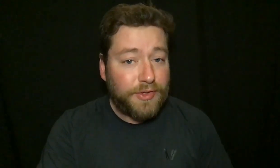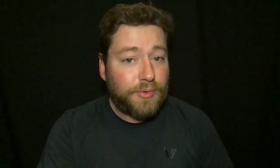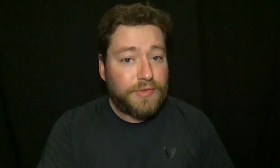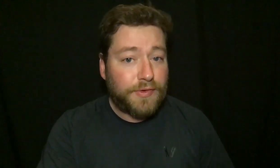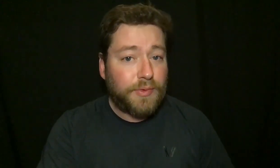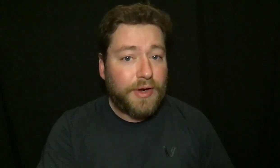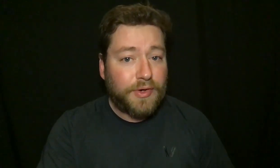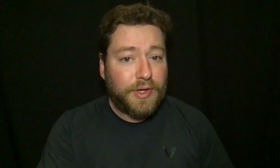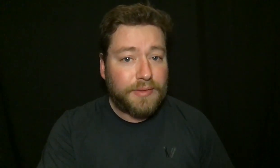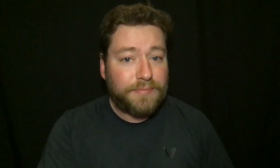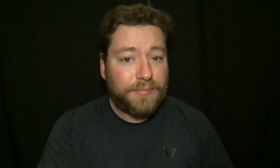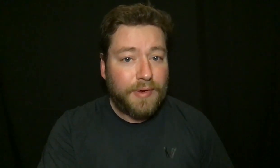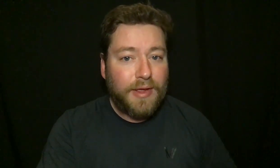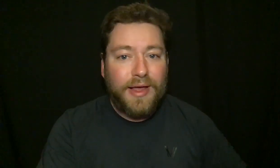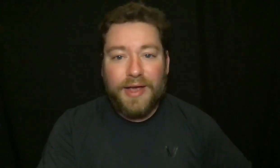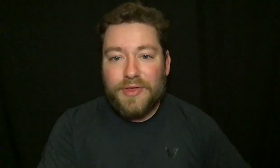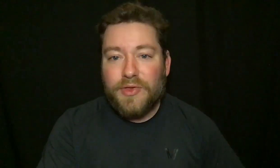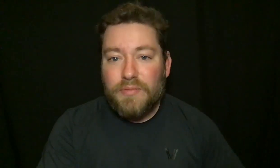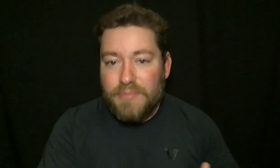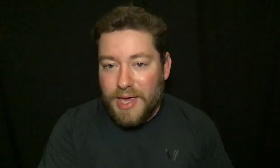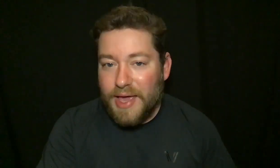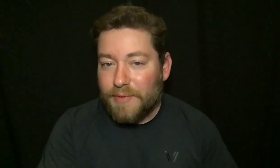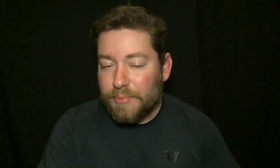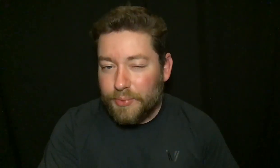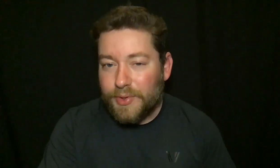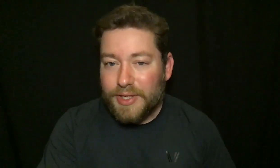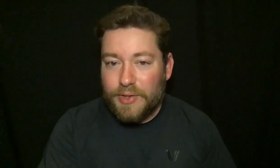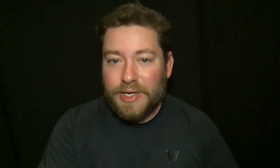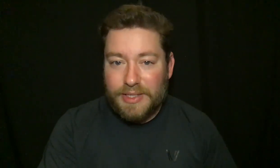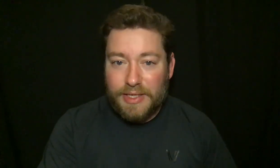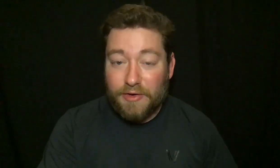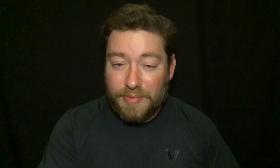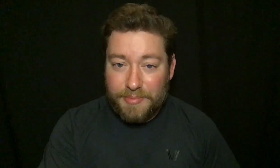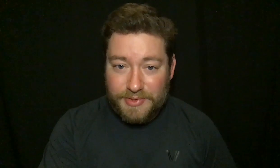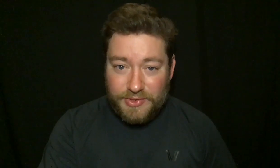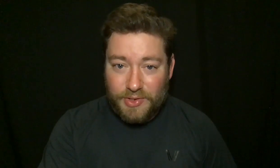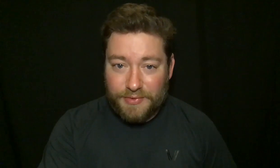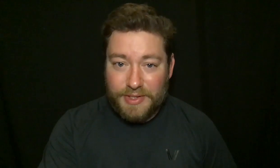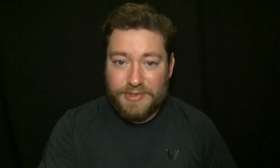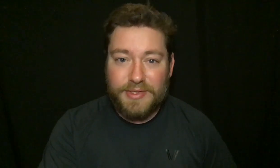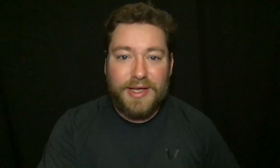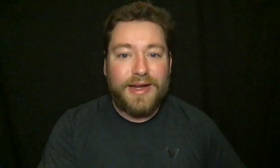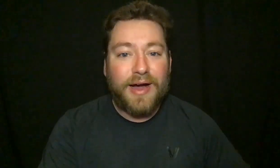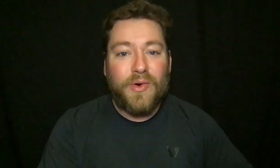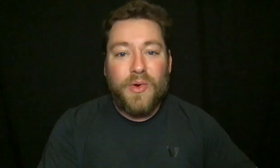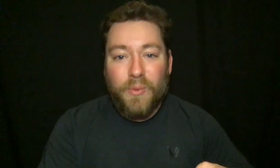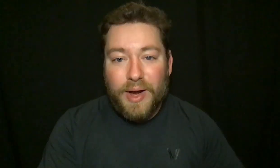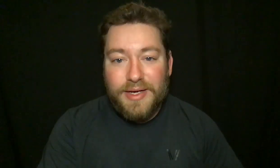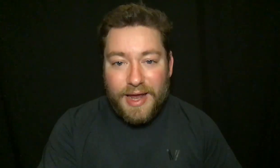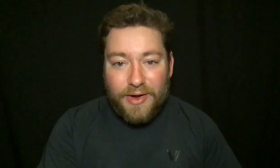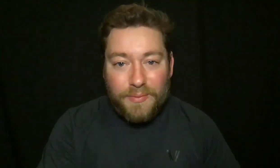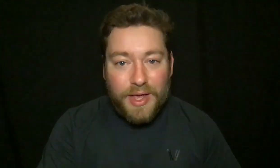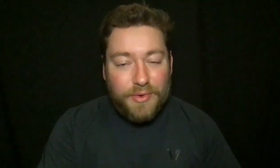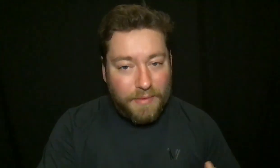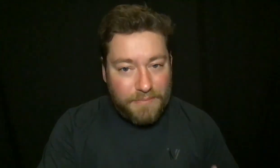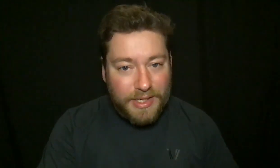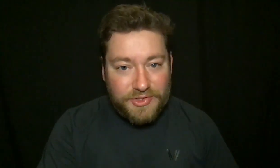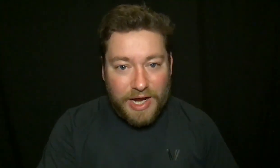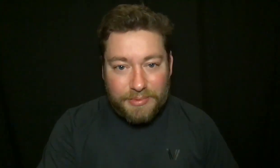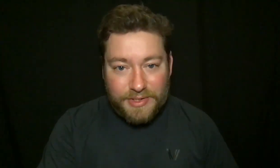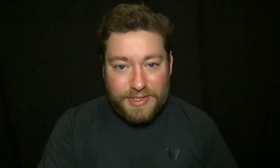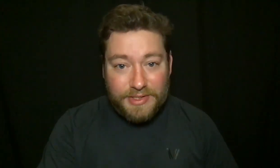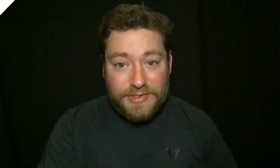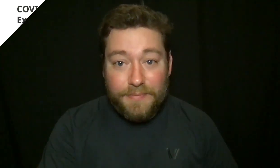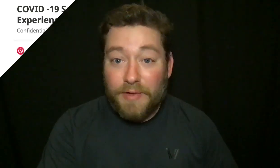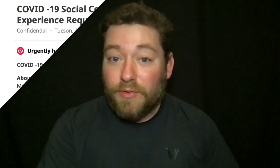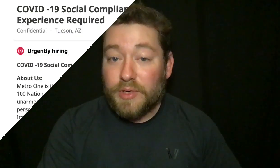going to tell you it's for the greater good. I think you may have a pretty good idea of my position on this. Now, right now, there are many